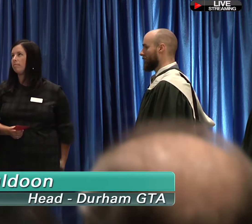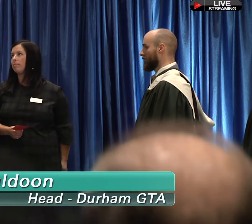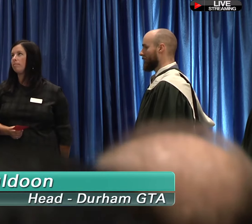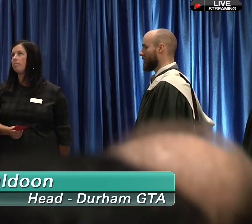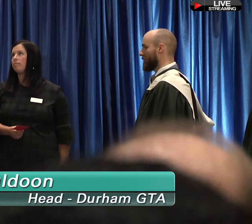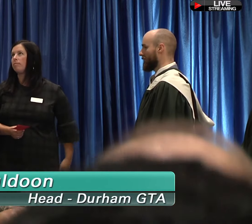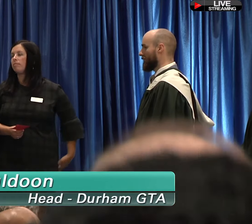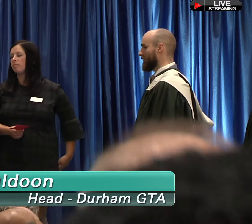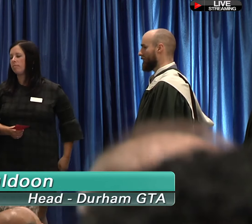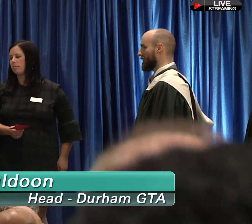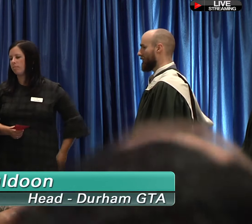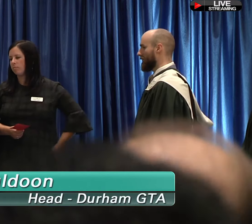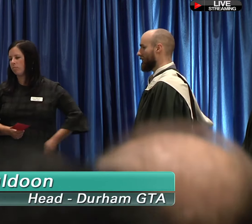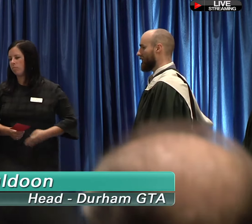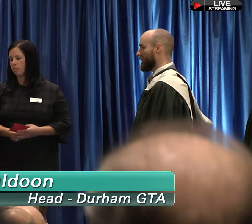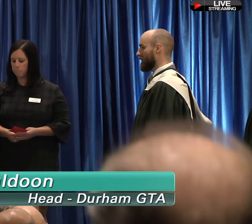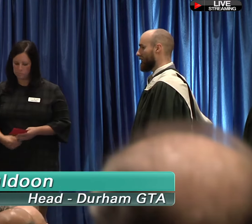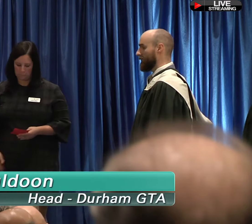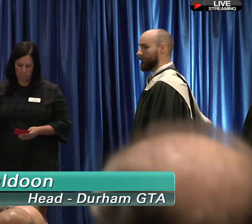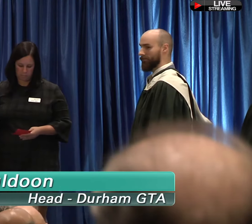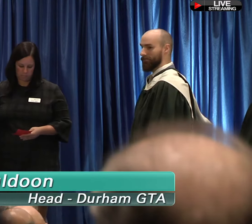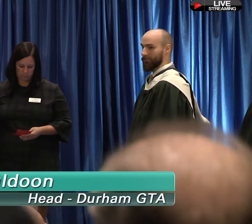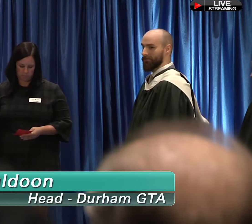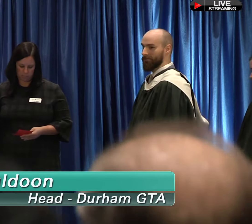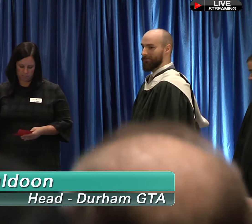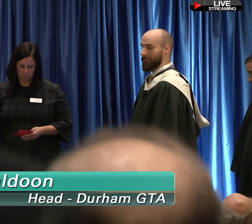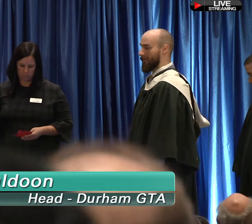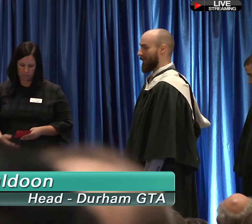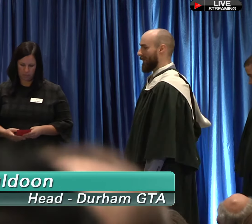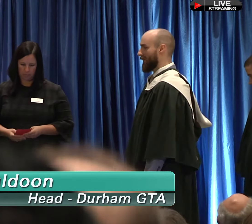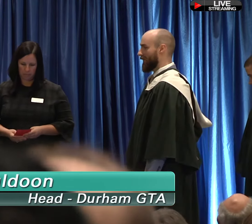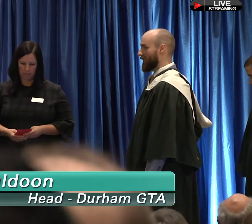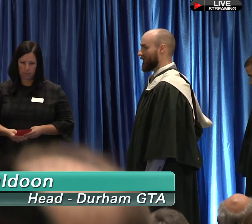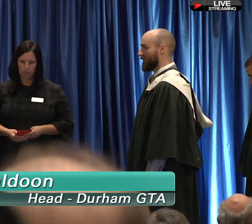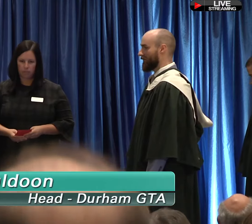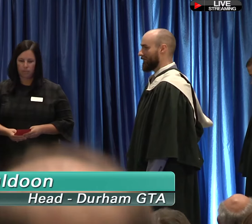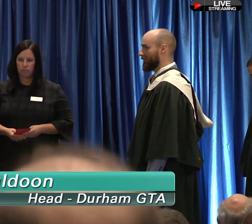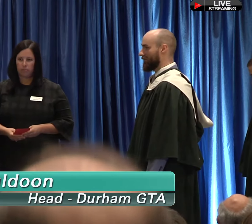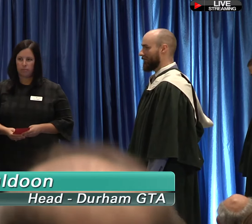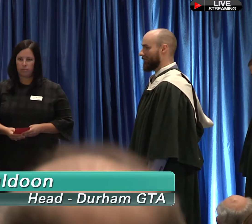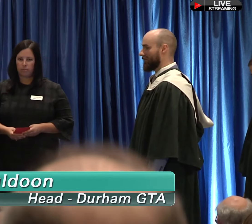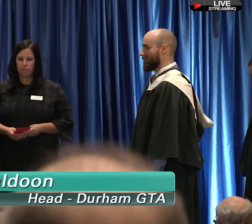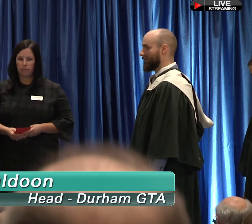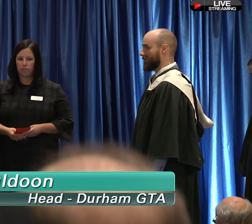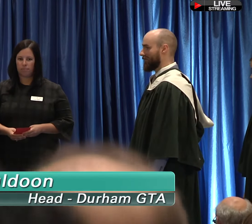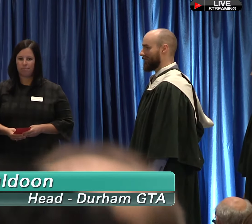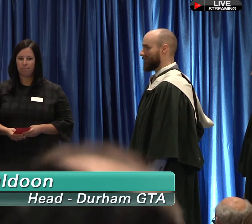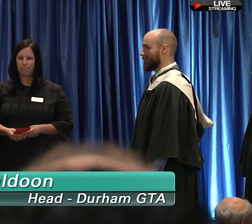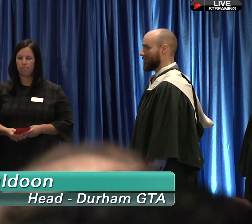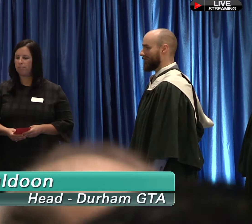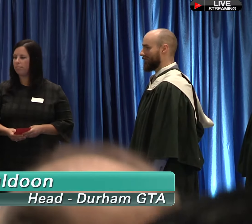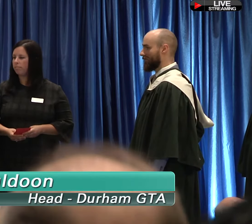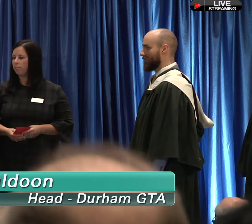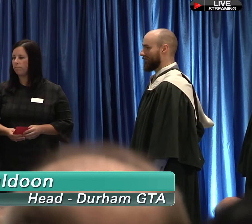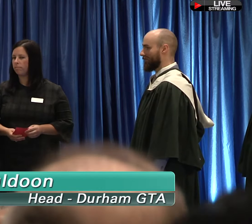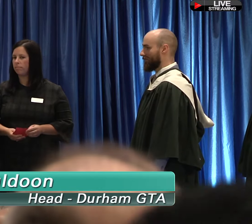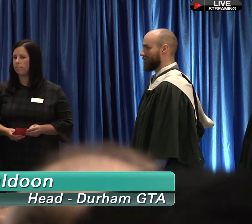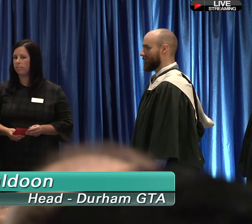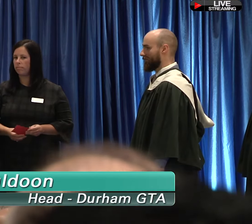read, whom the Senate has duly declared worthy of the honor, that the candidates may receive the degree at your